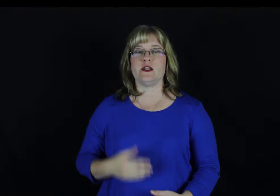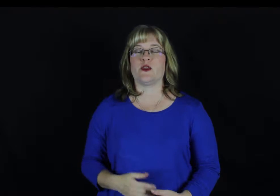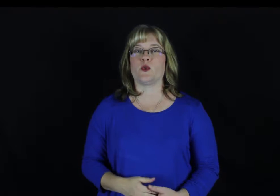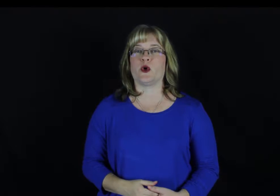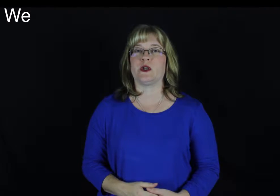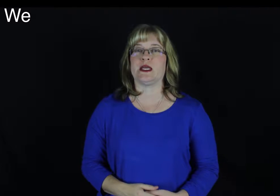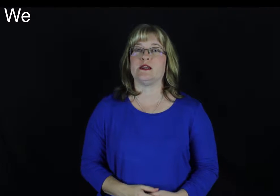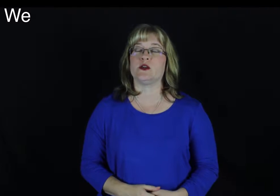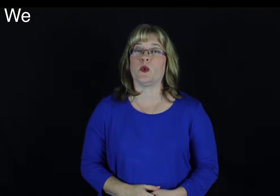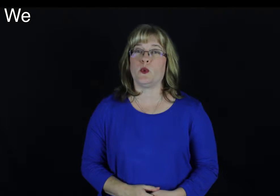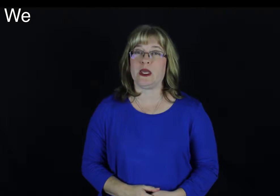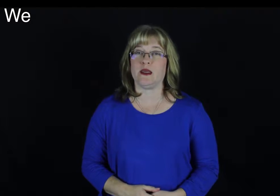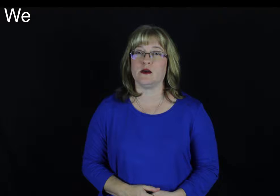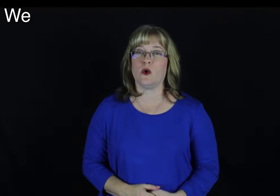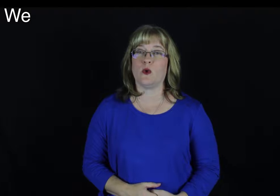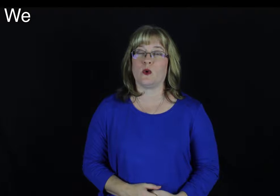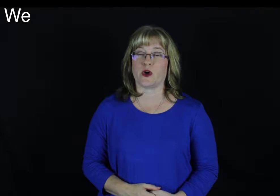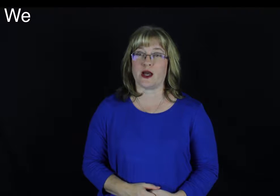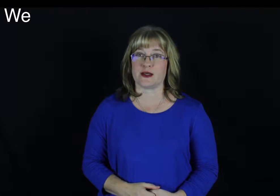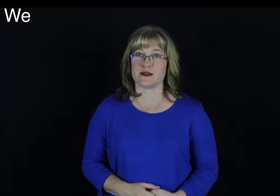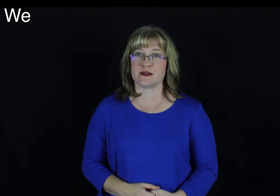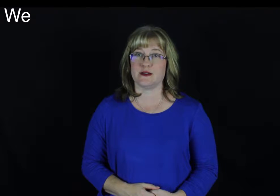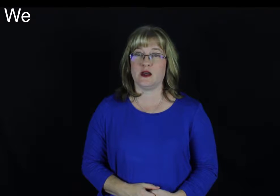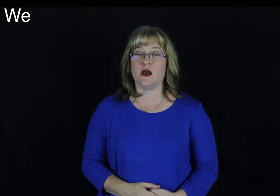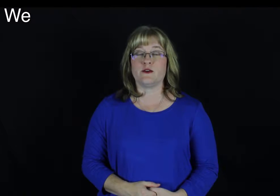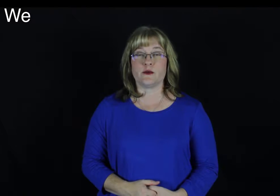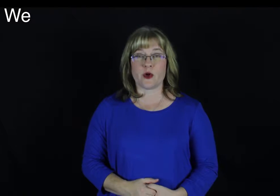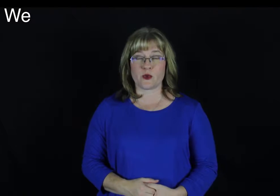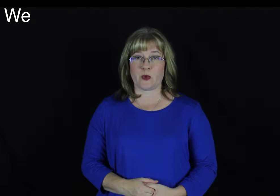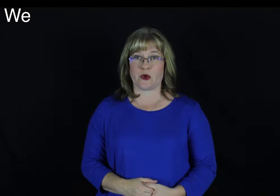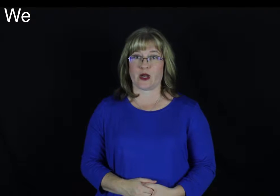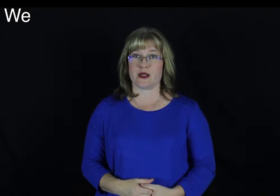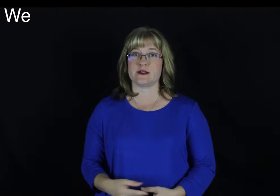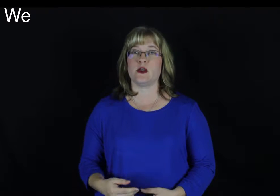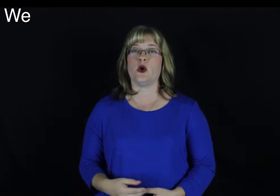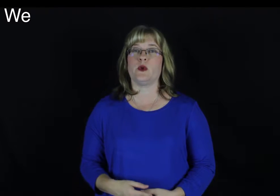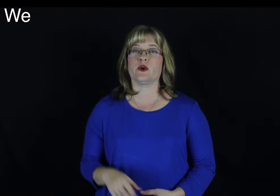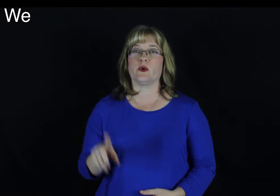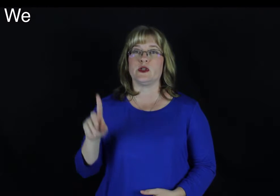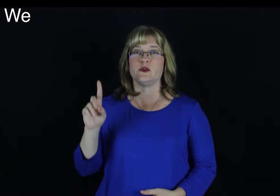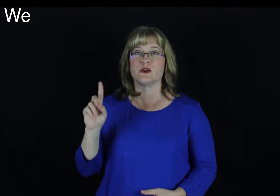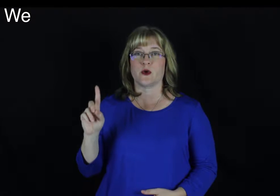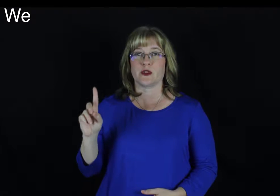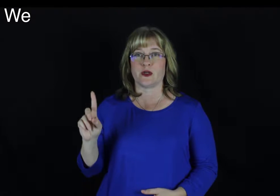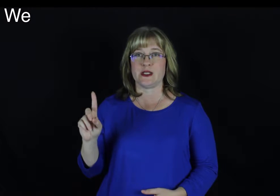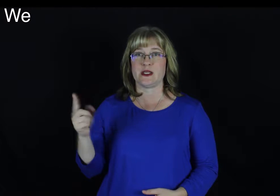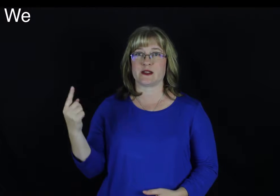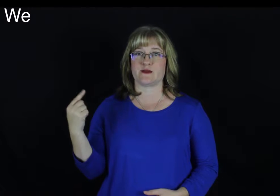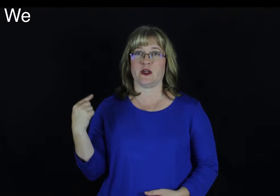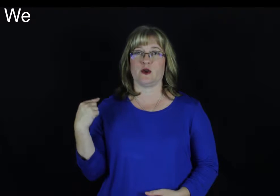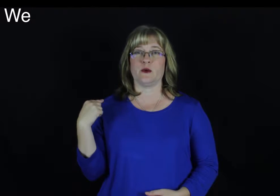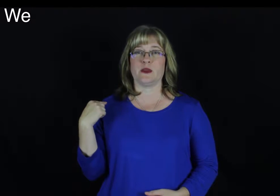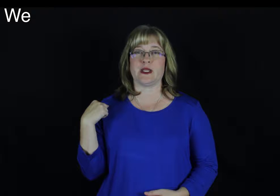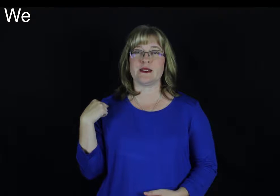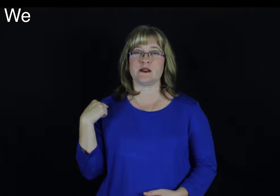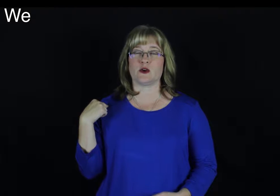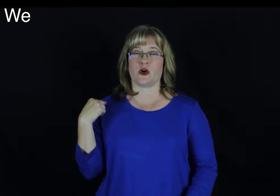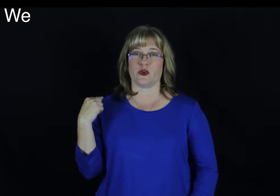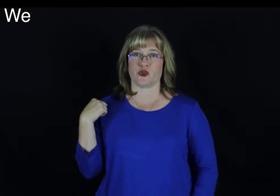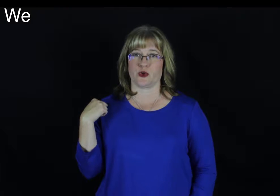Another word is we or us. For both we or us, we are going to start with our index finger, place it on your